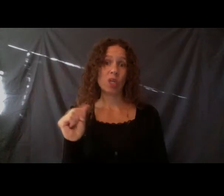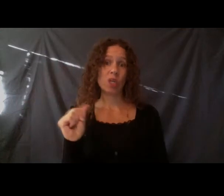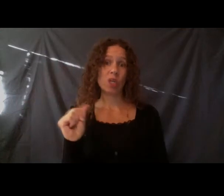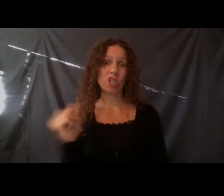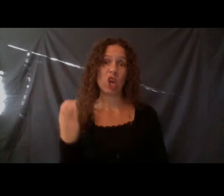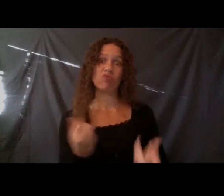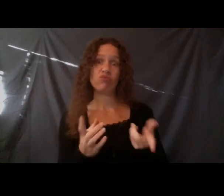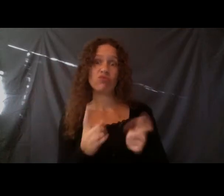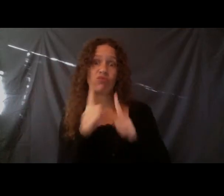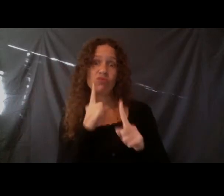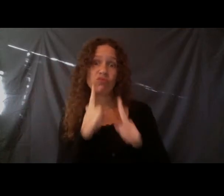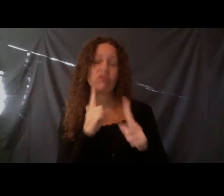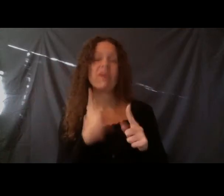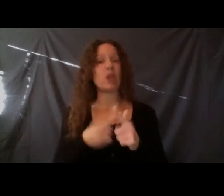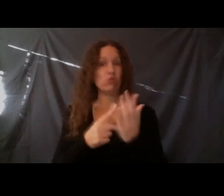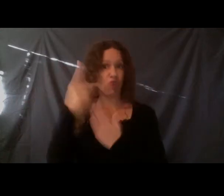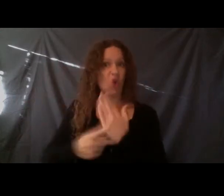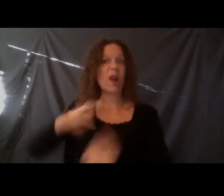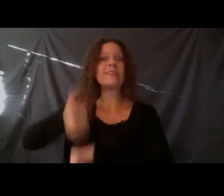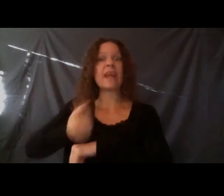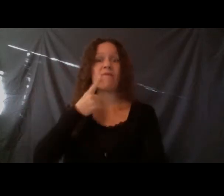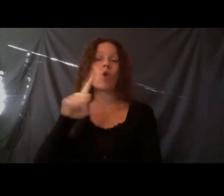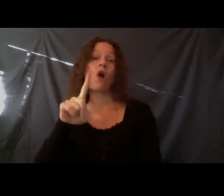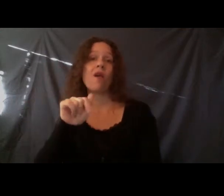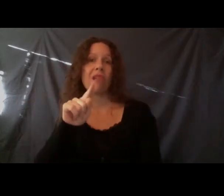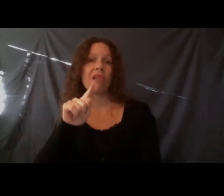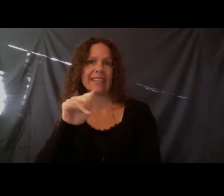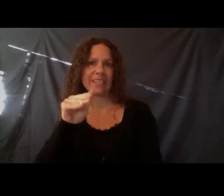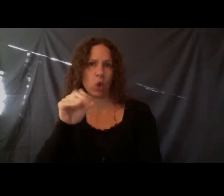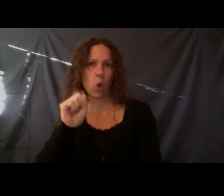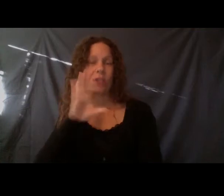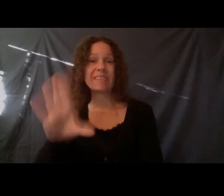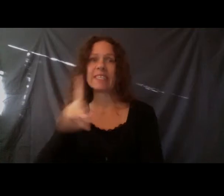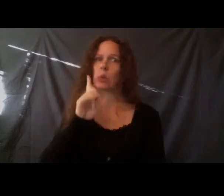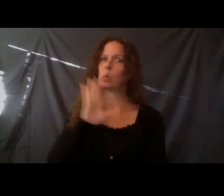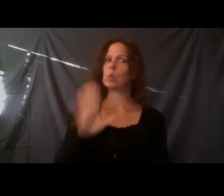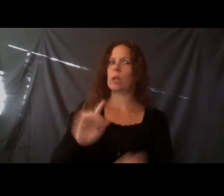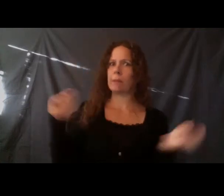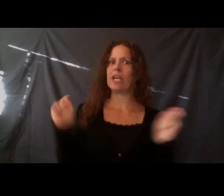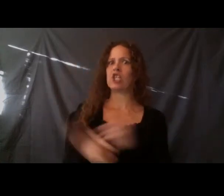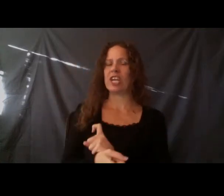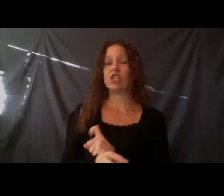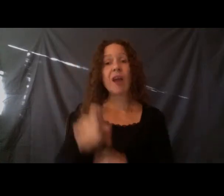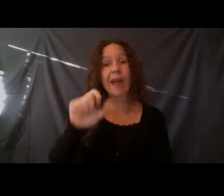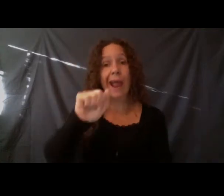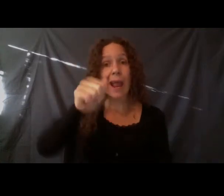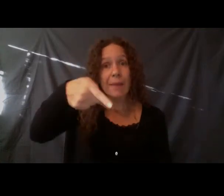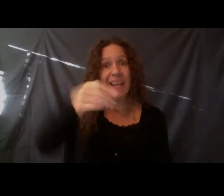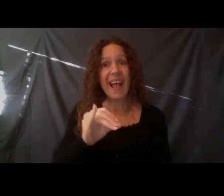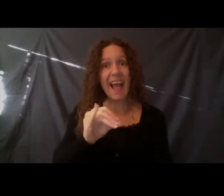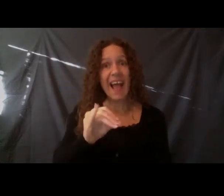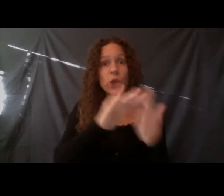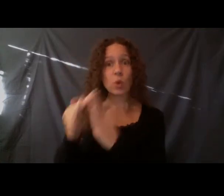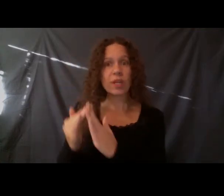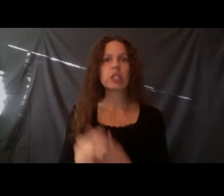together with Latinos because they're going to make a big difference in Georgia. And on the API community, there's 30,000